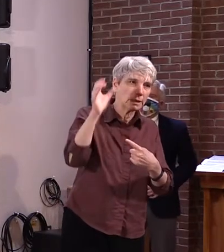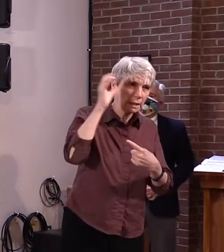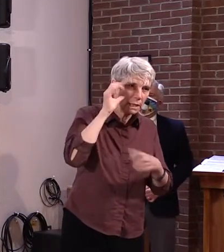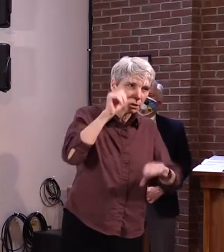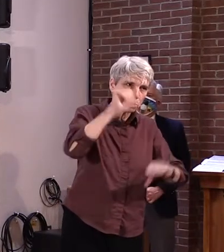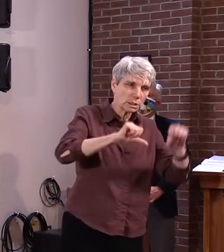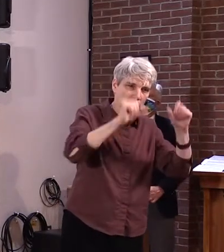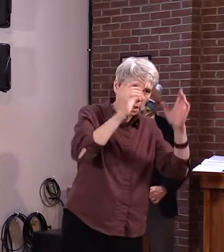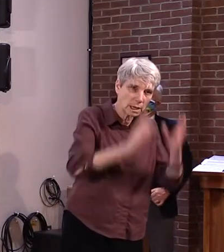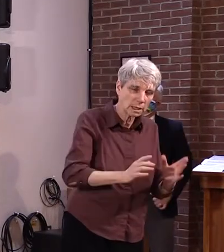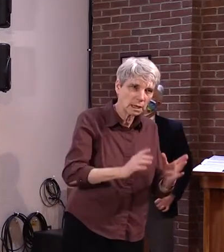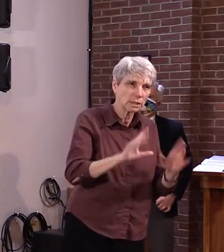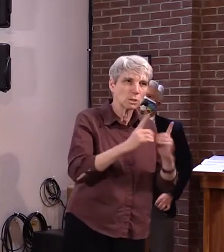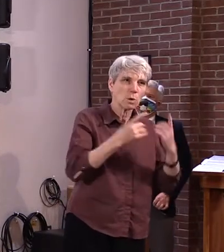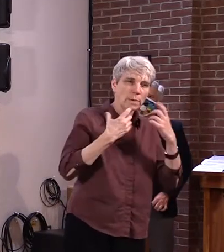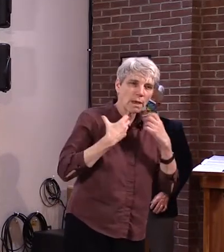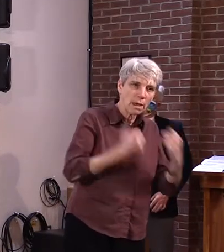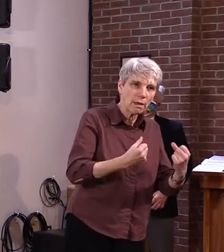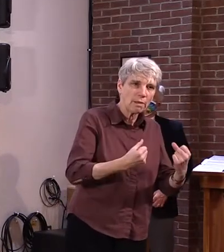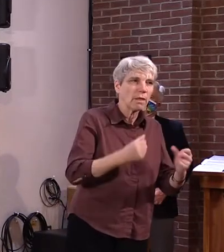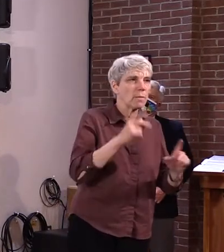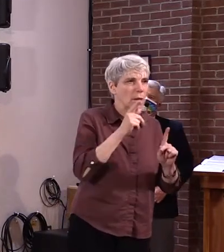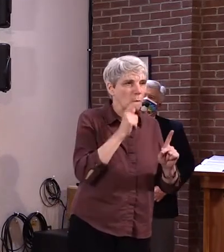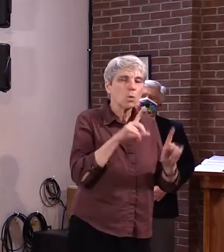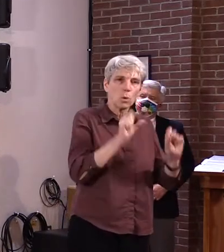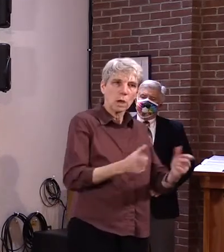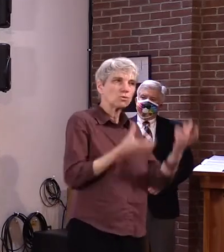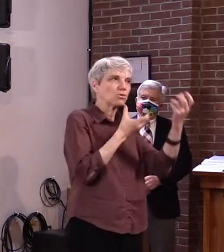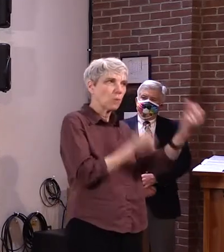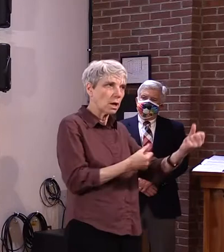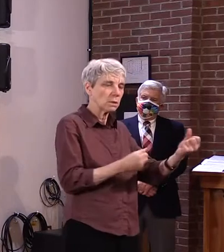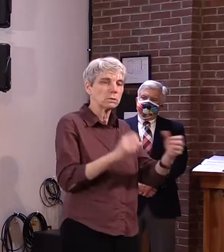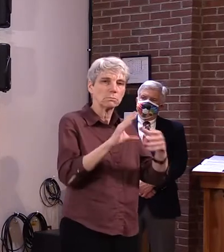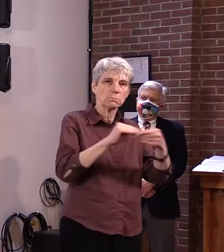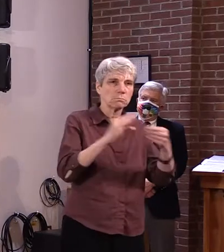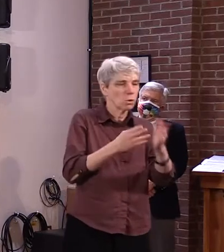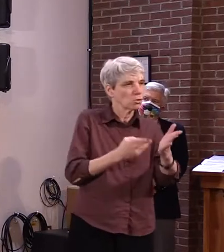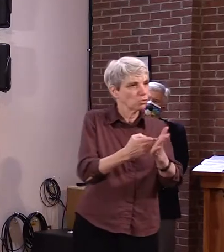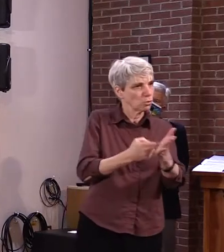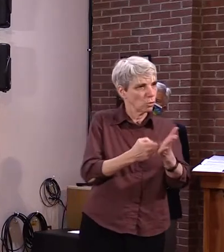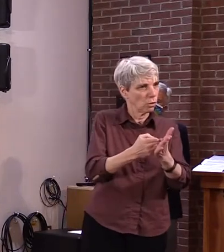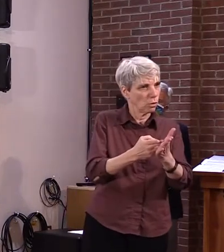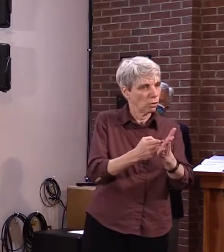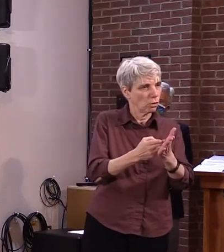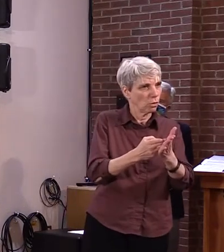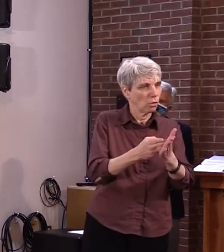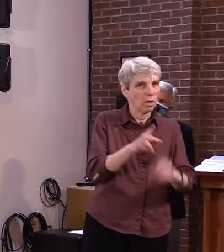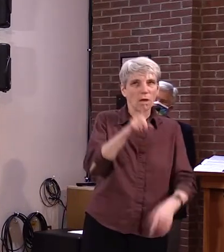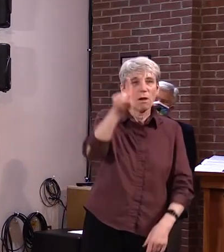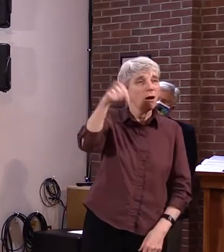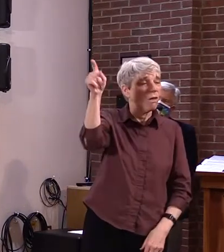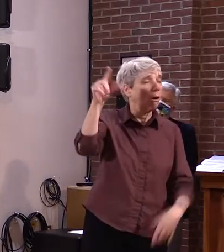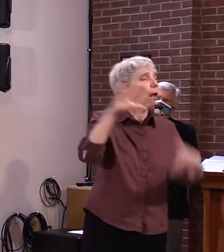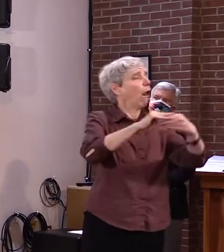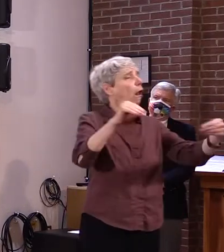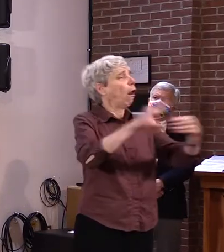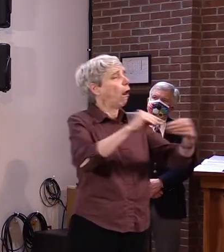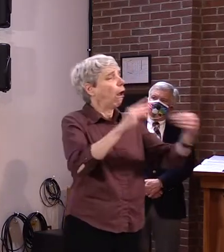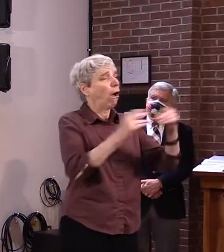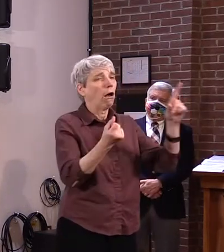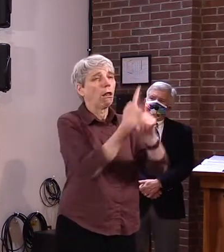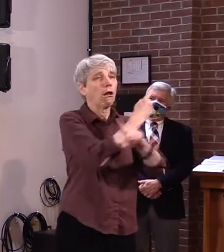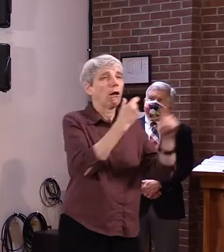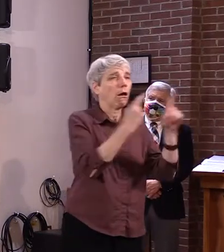sources who will tell you the truth even as we learn more about the virus. Do not be distracted or swayed by so